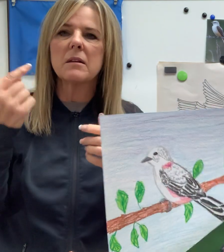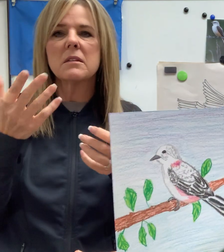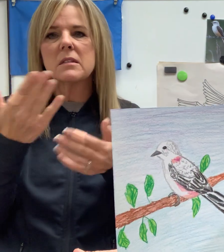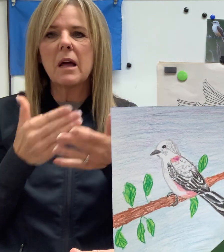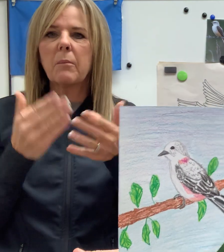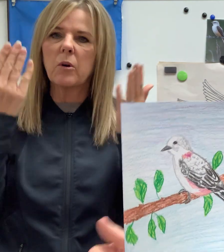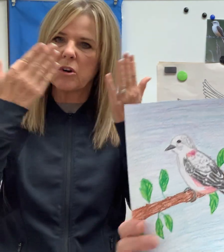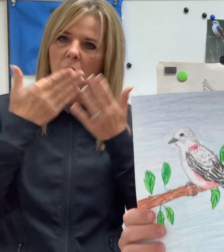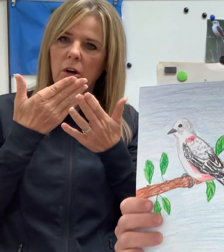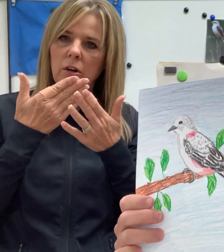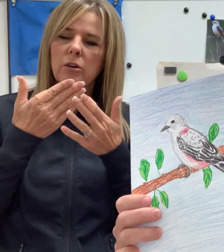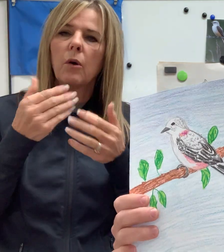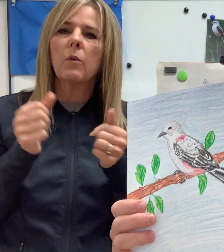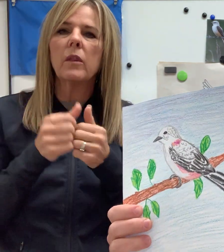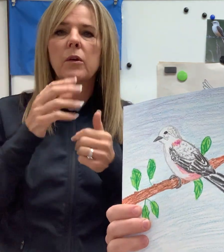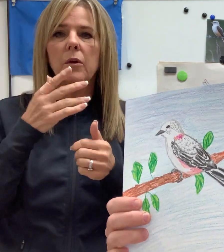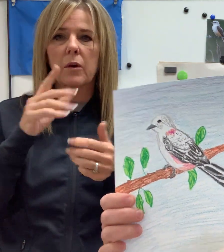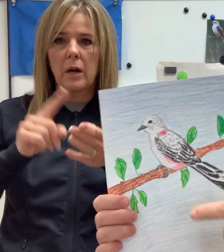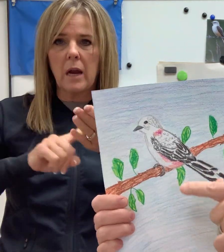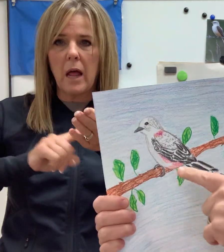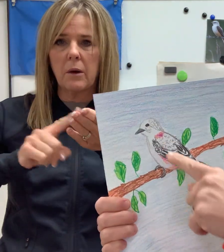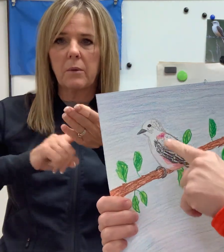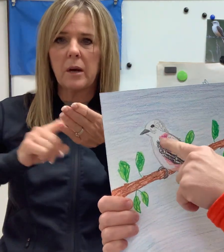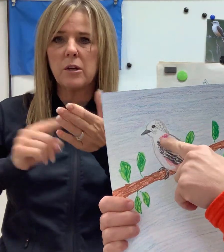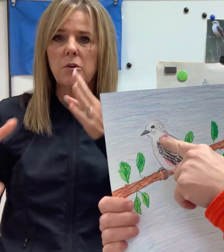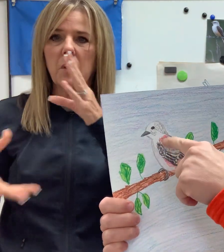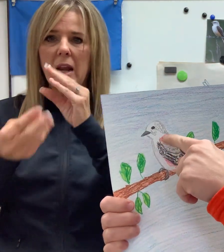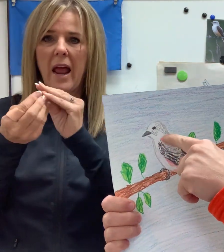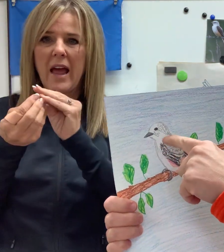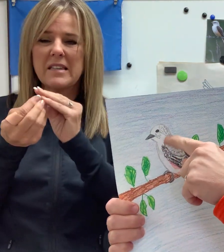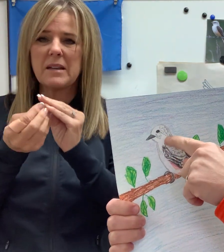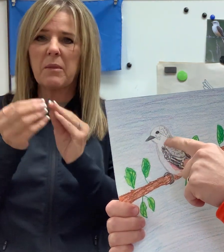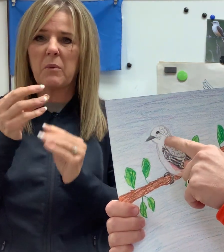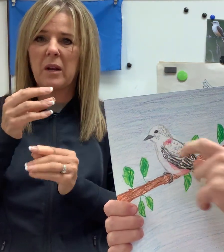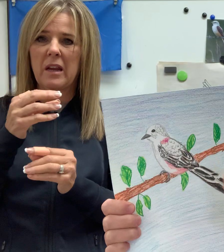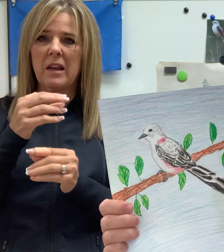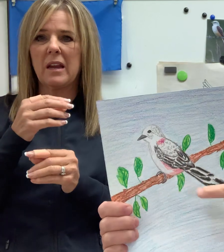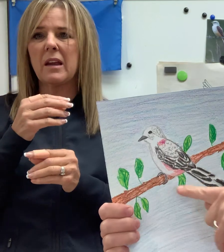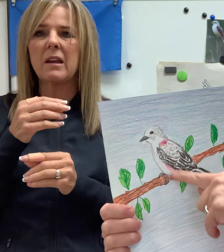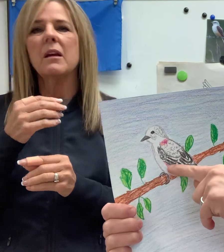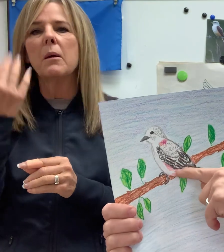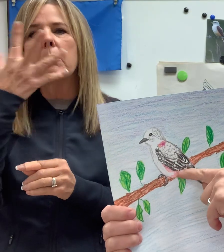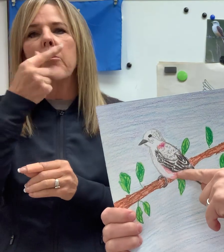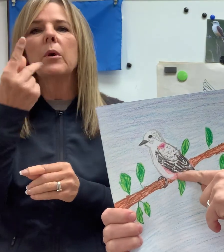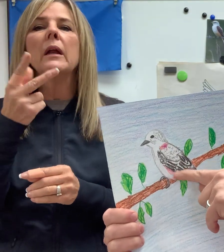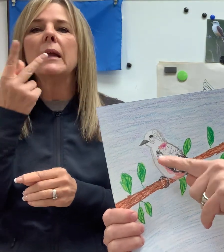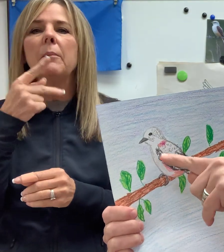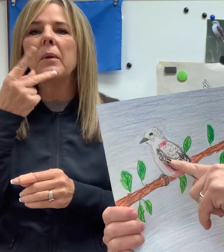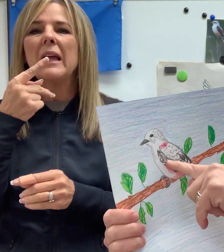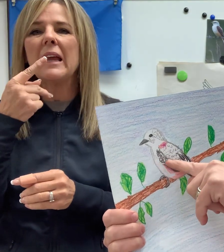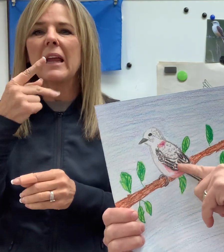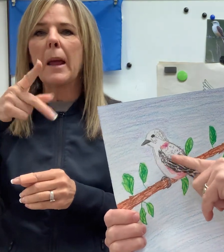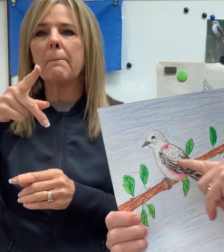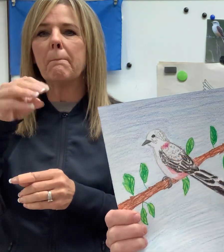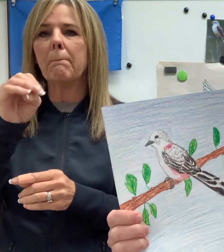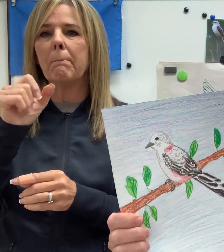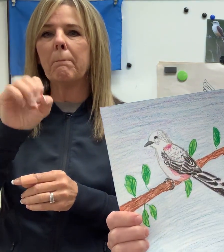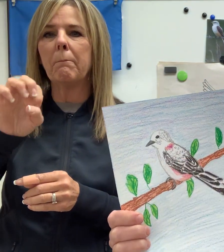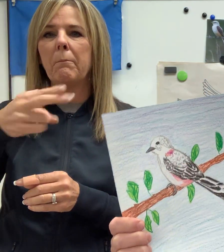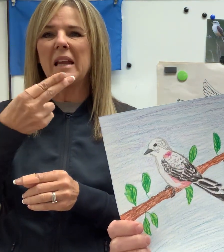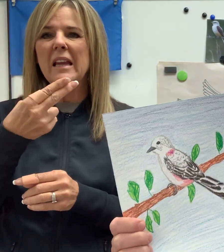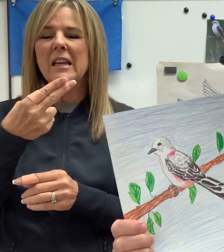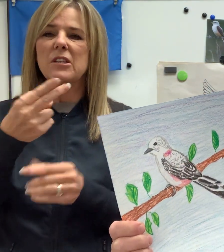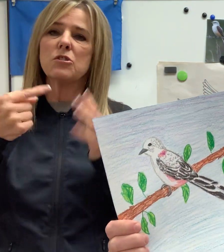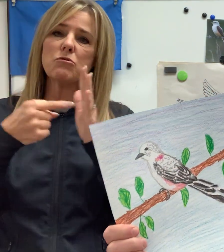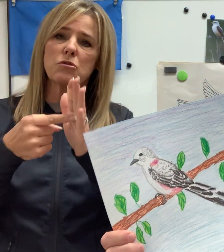darker. So with your coloring, you could certainly add some of that really pretty little bit of pink and peach and show some of the gray